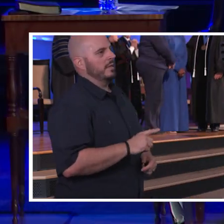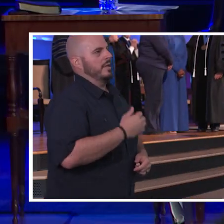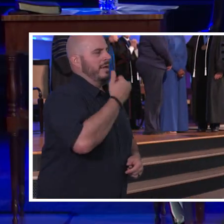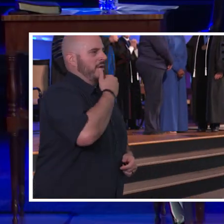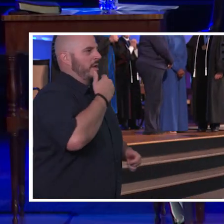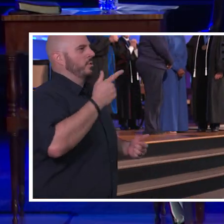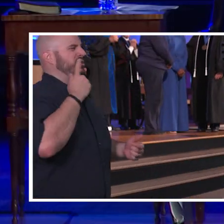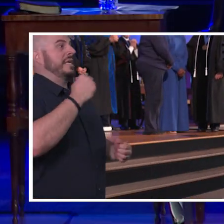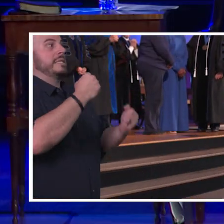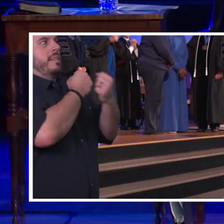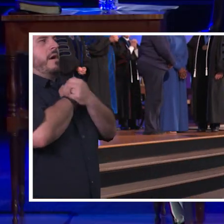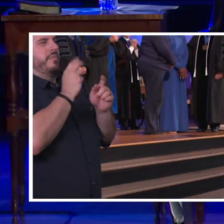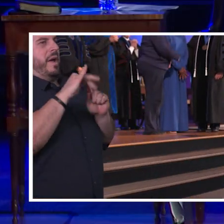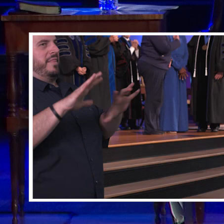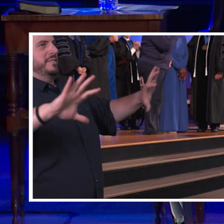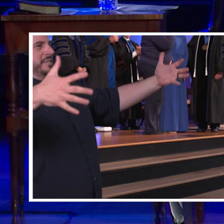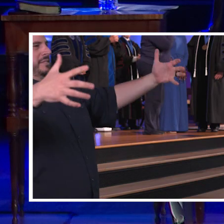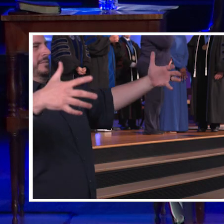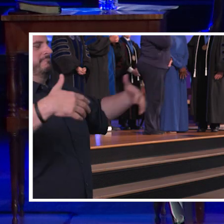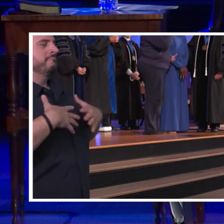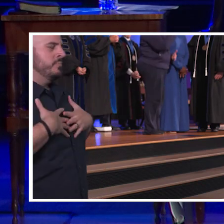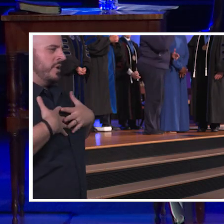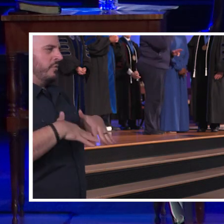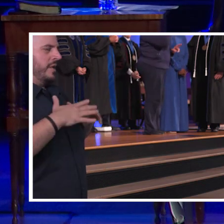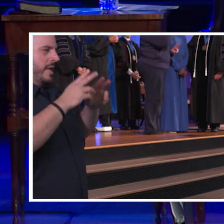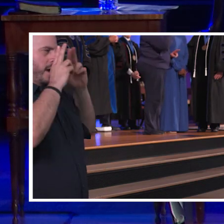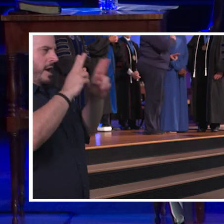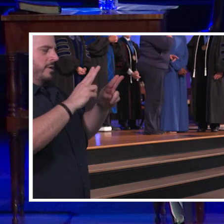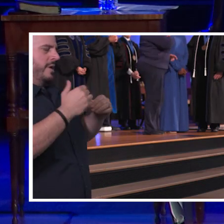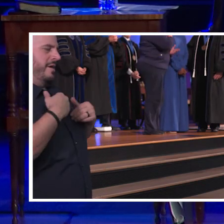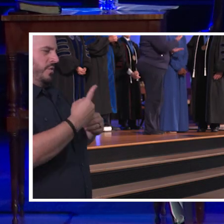Yes. And we are greatly honored to have her here.